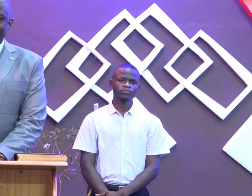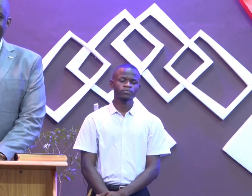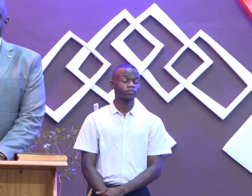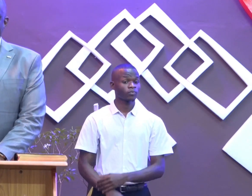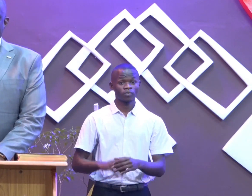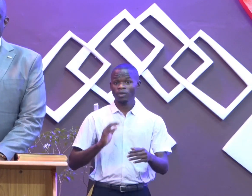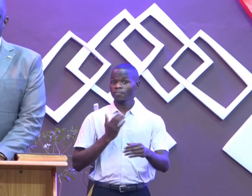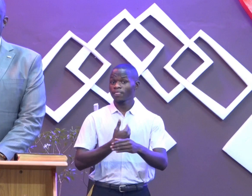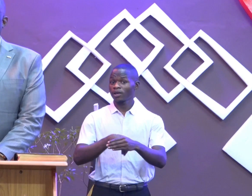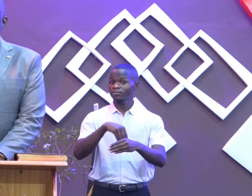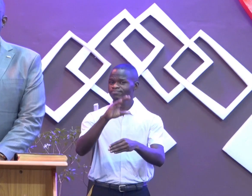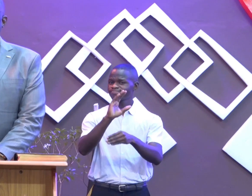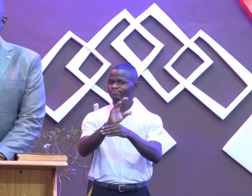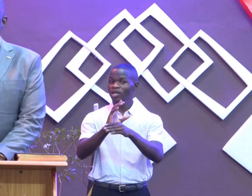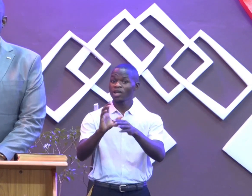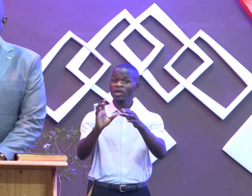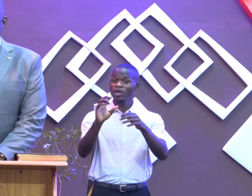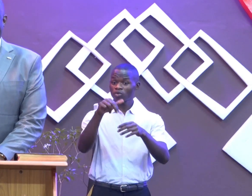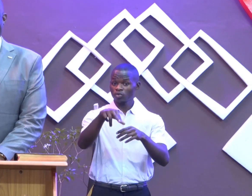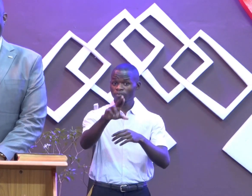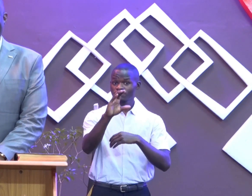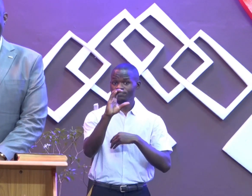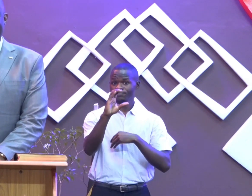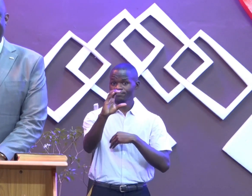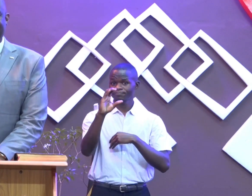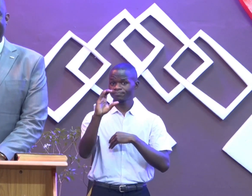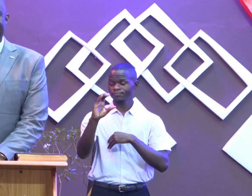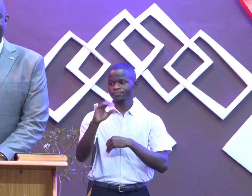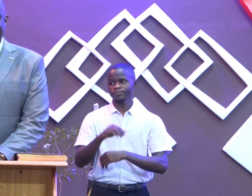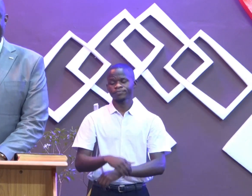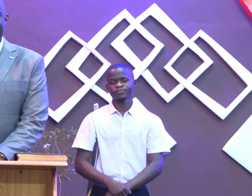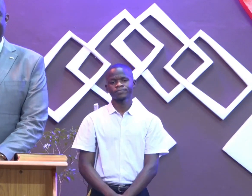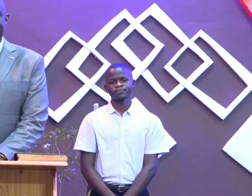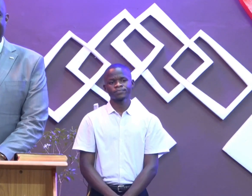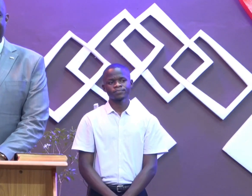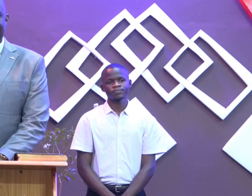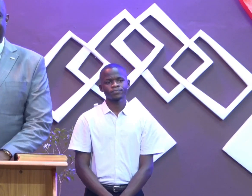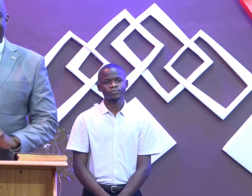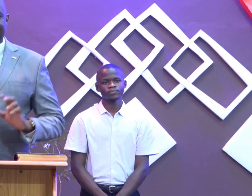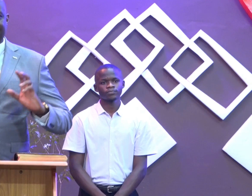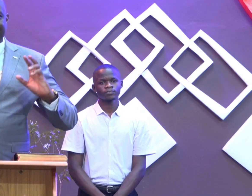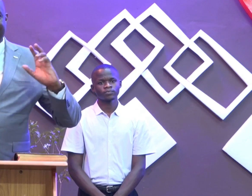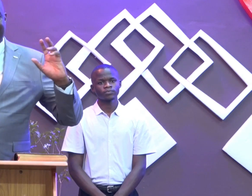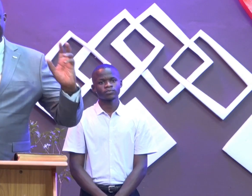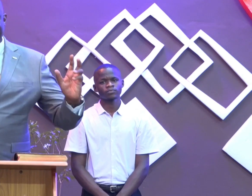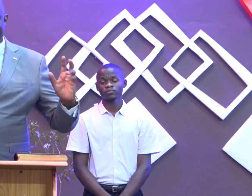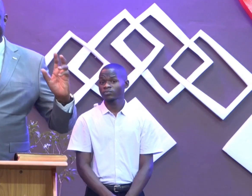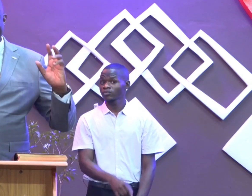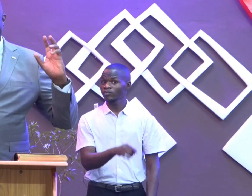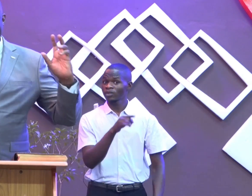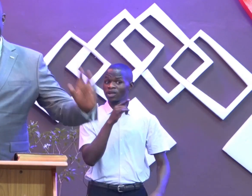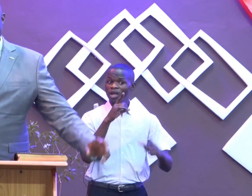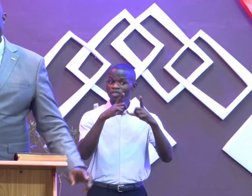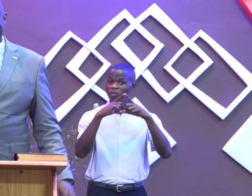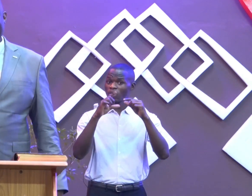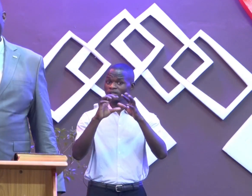Kanisa ya Ferinyariayo United Christian Center. The name of our church, United Christian Center. Ekigambo